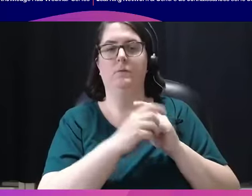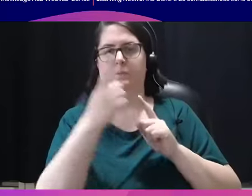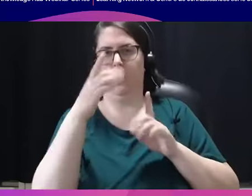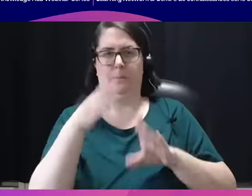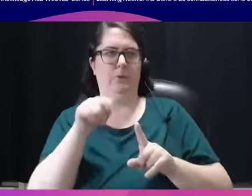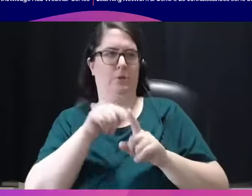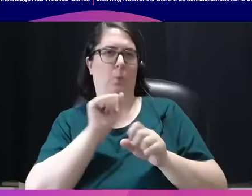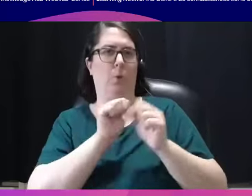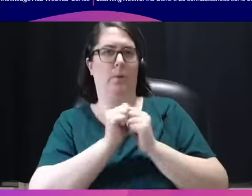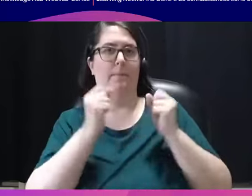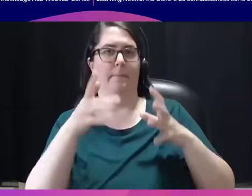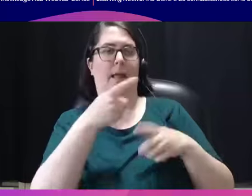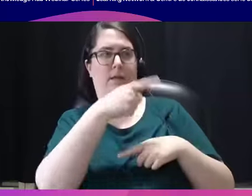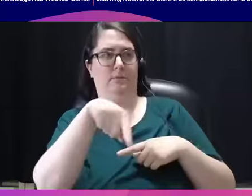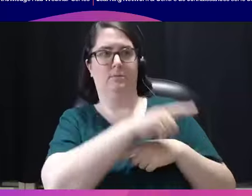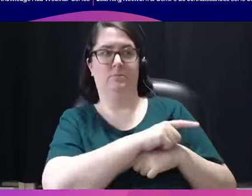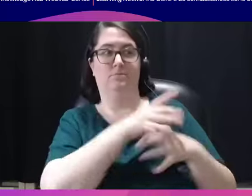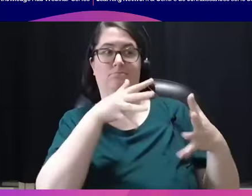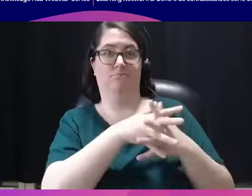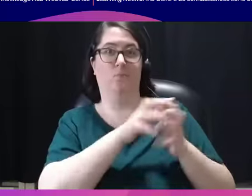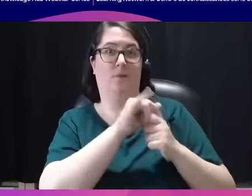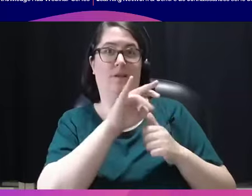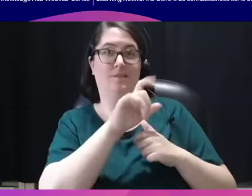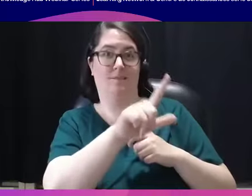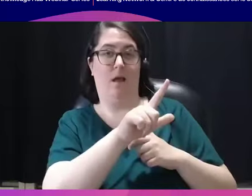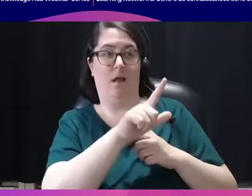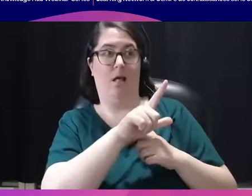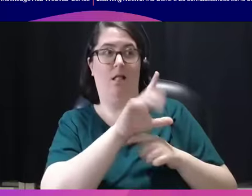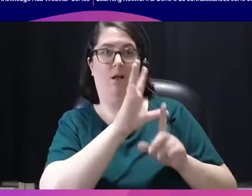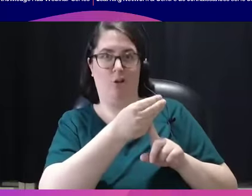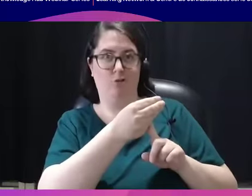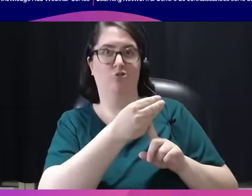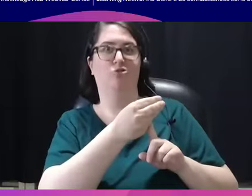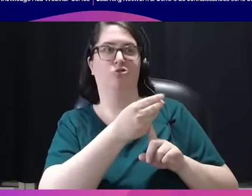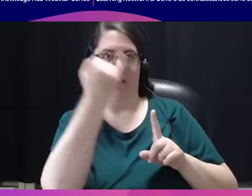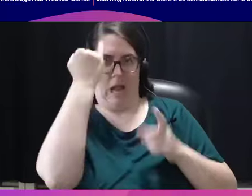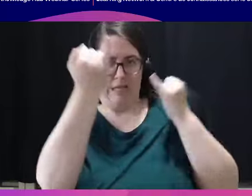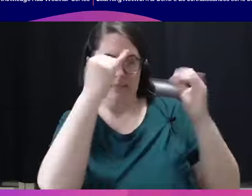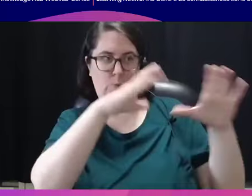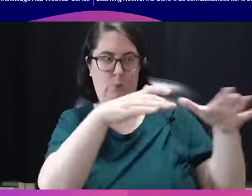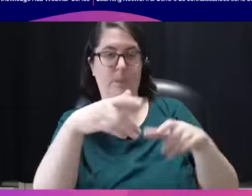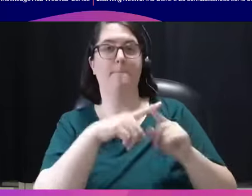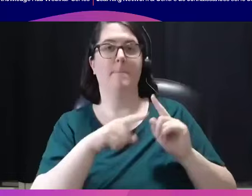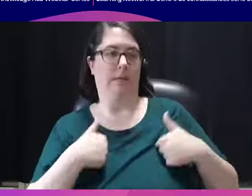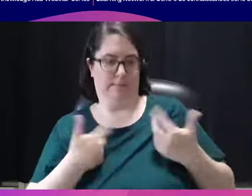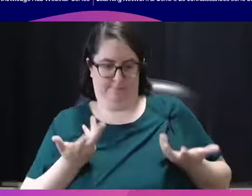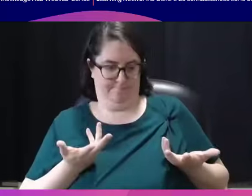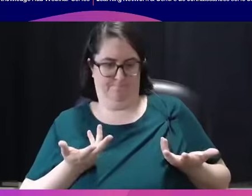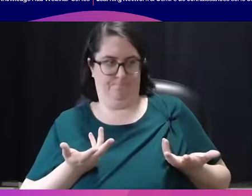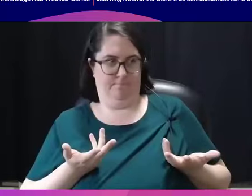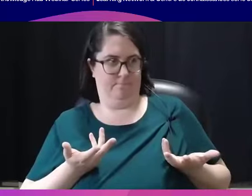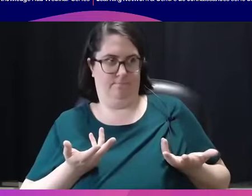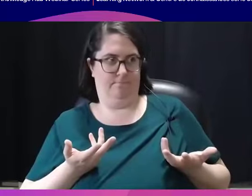lot of students who are entrenched in incel or incel adjacent culture or ideology, but lacks the capability to